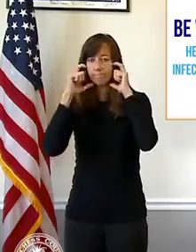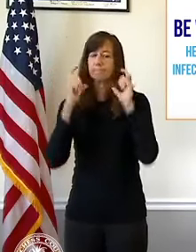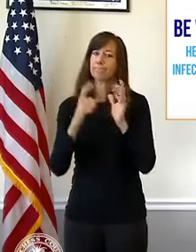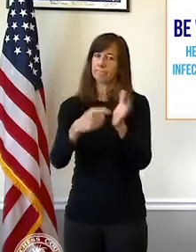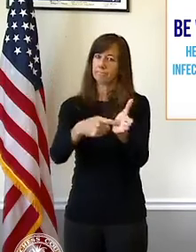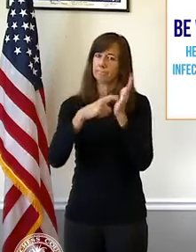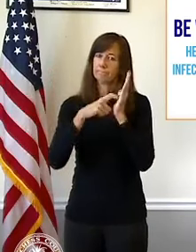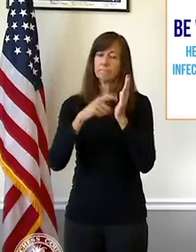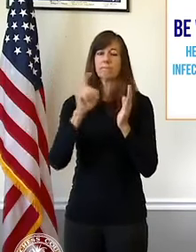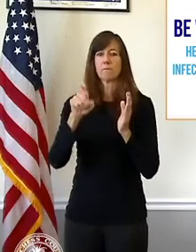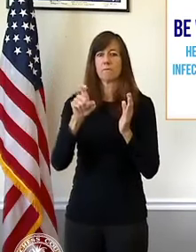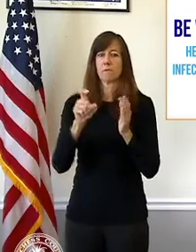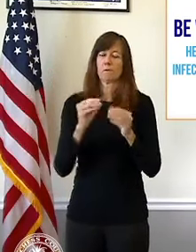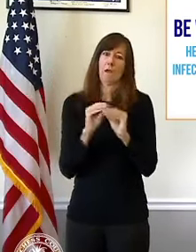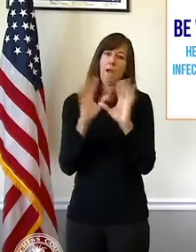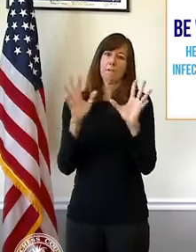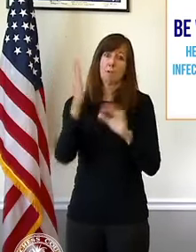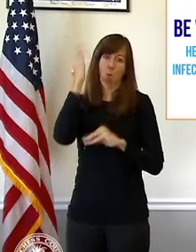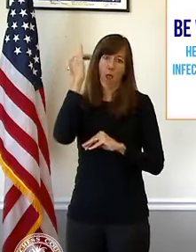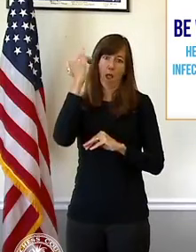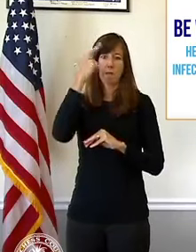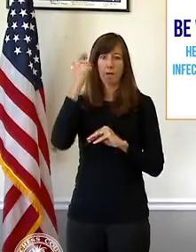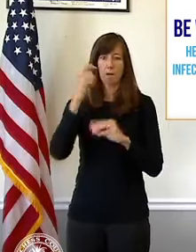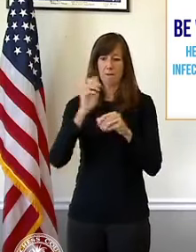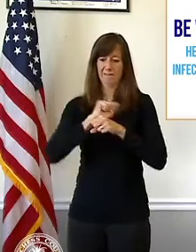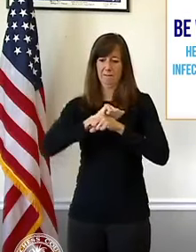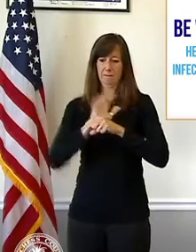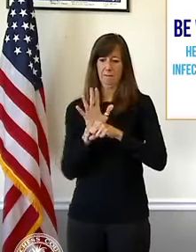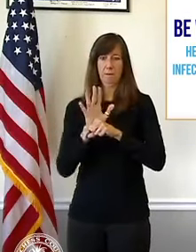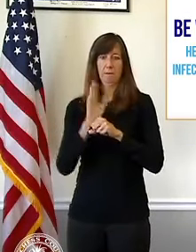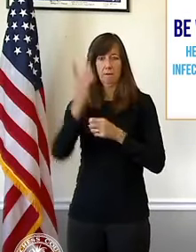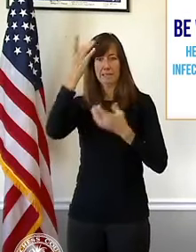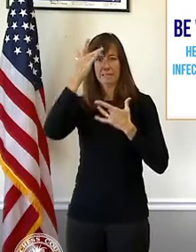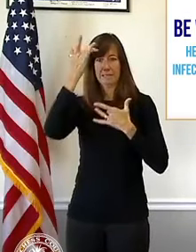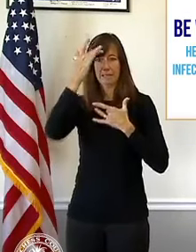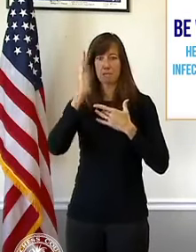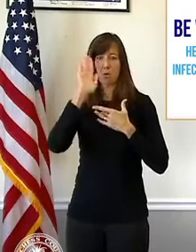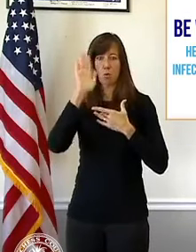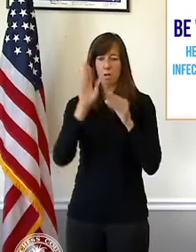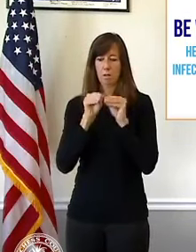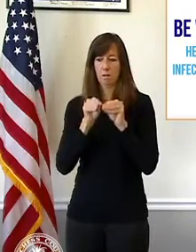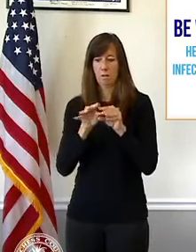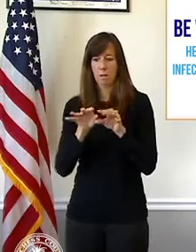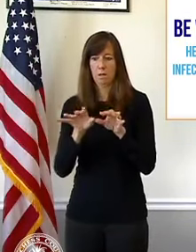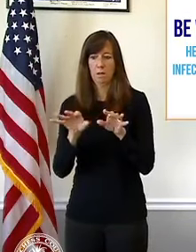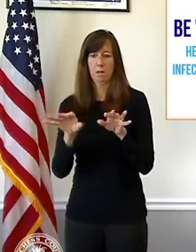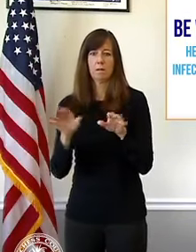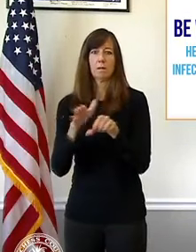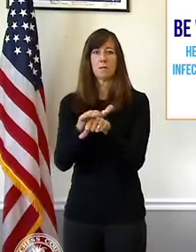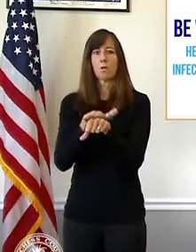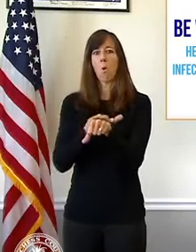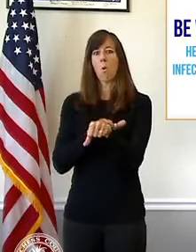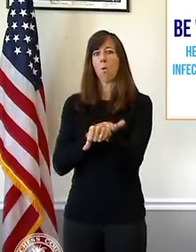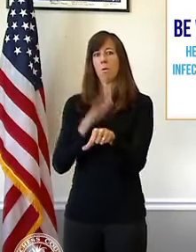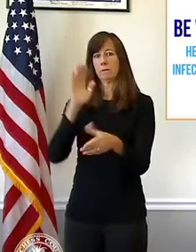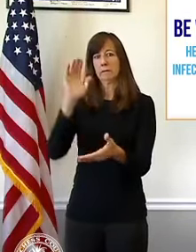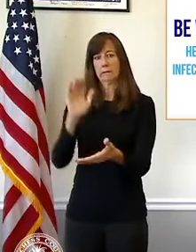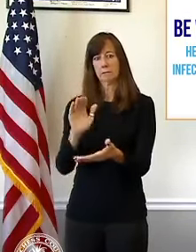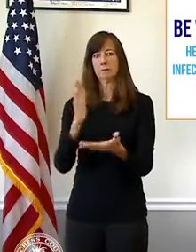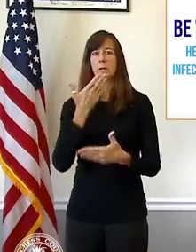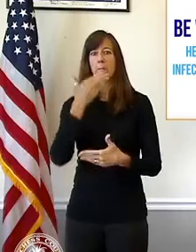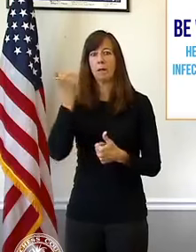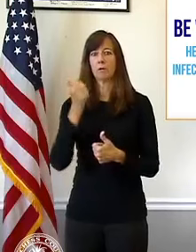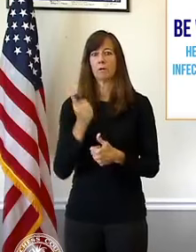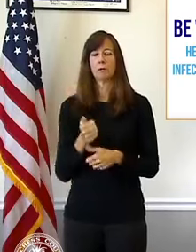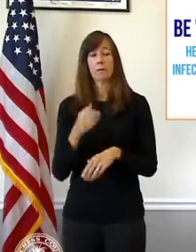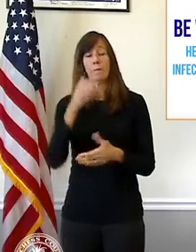Obviously steps to slow the transmission of the disease. And as my wife reminds me all the time, it's funny that we have to remind people